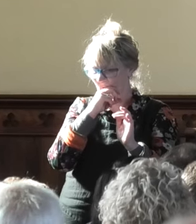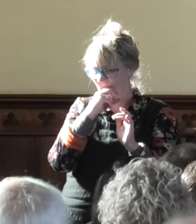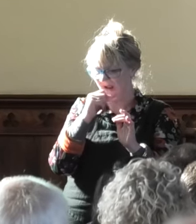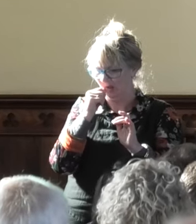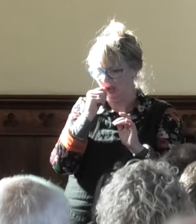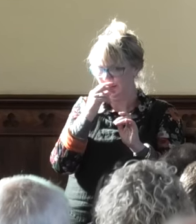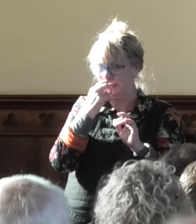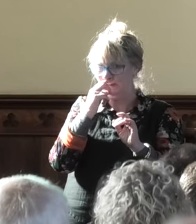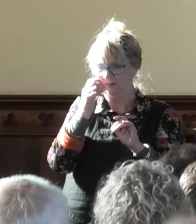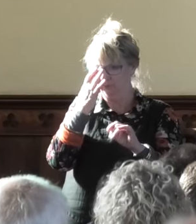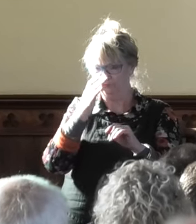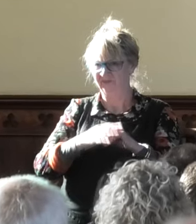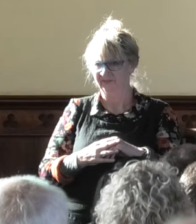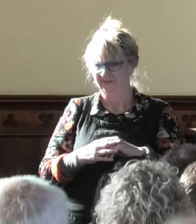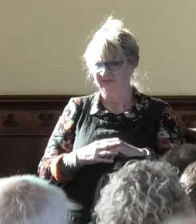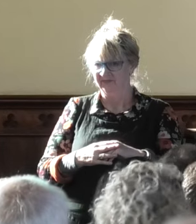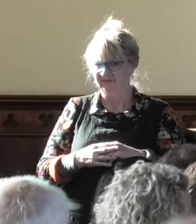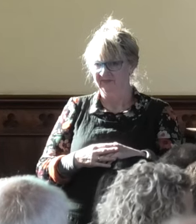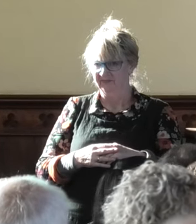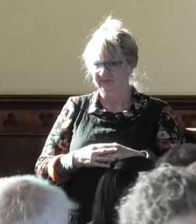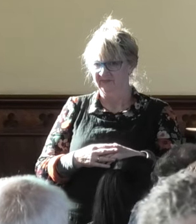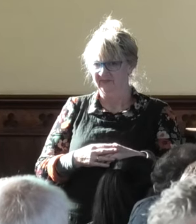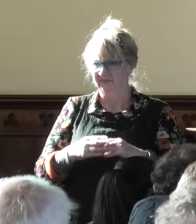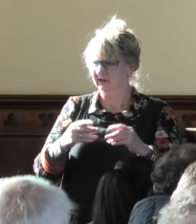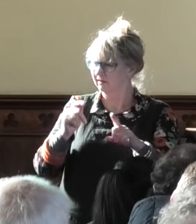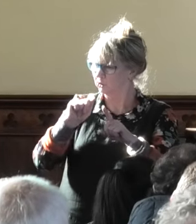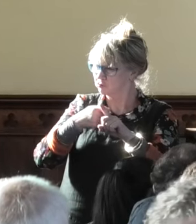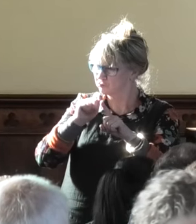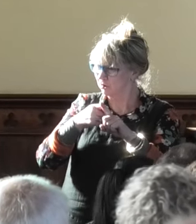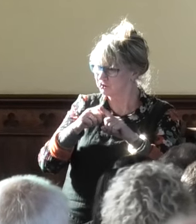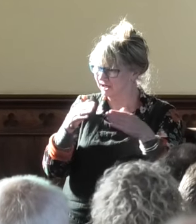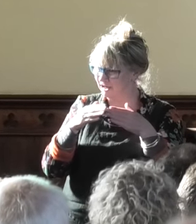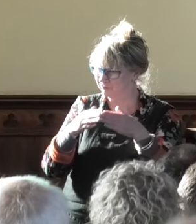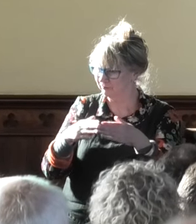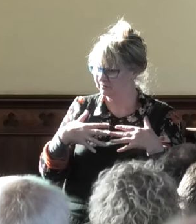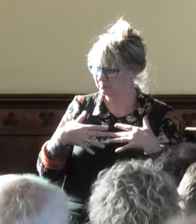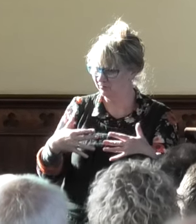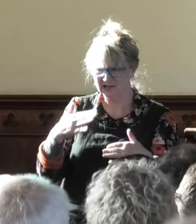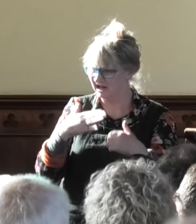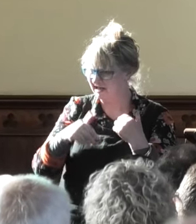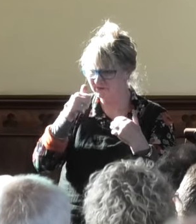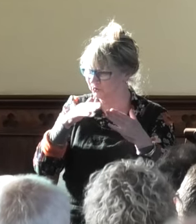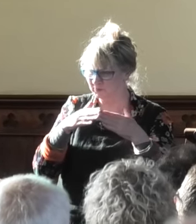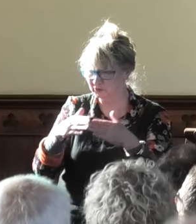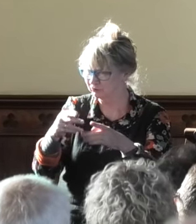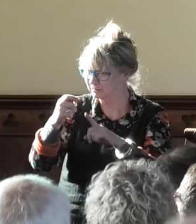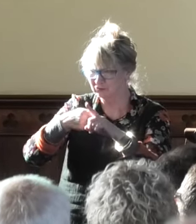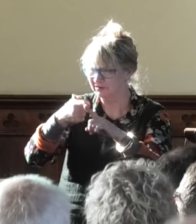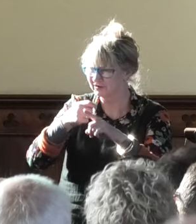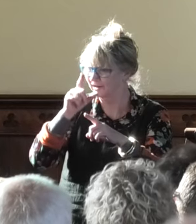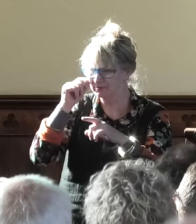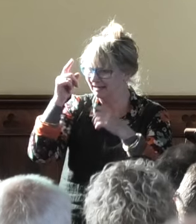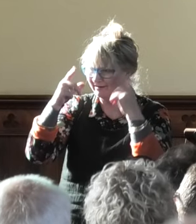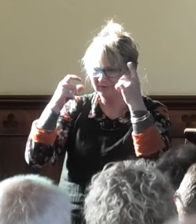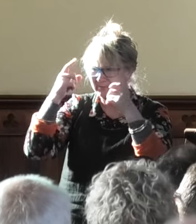Preeminent amongst which is probably that there is such a thing as a crochet cruise, Hank. Who could have imagined?